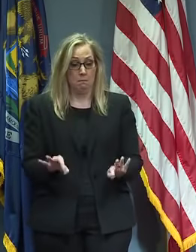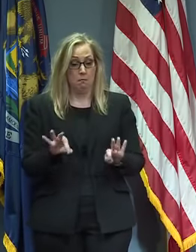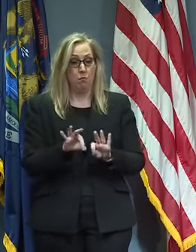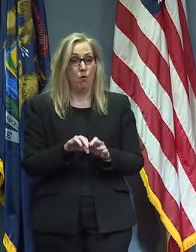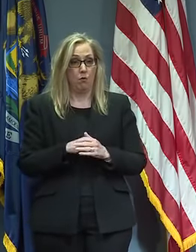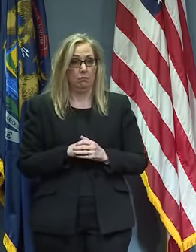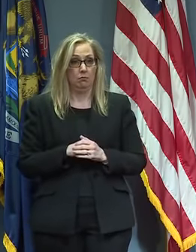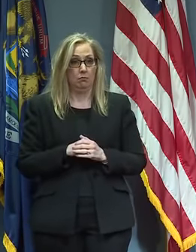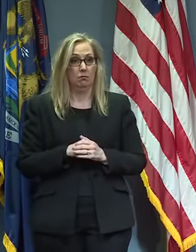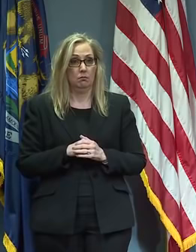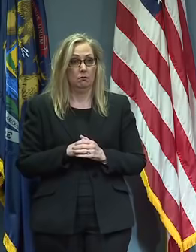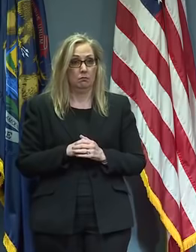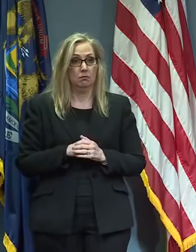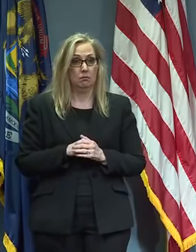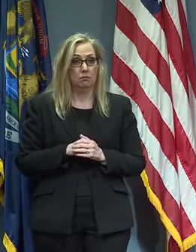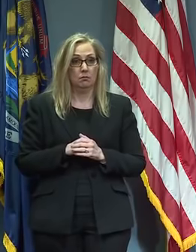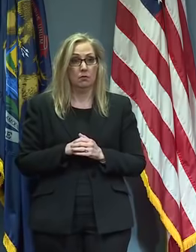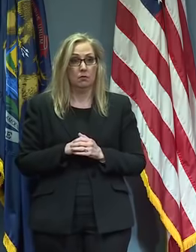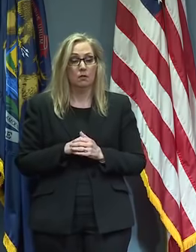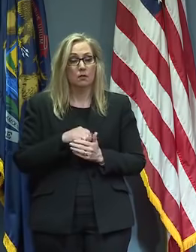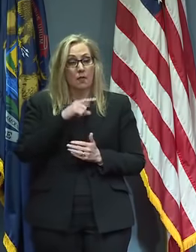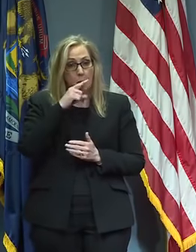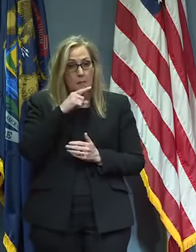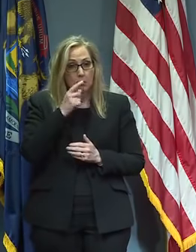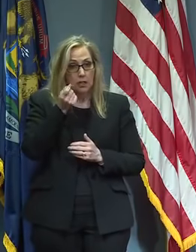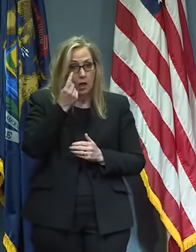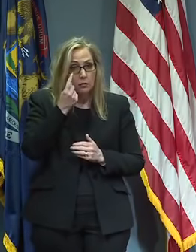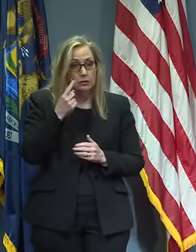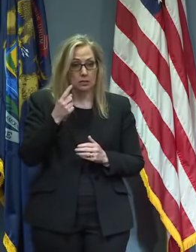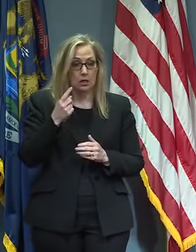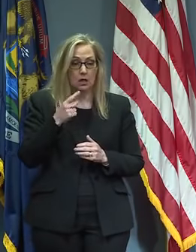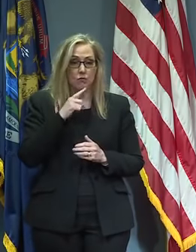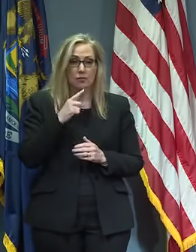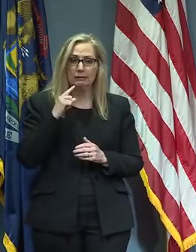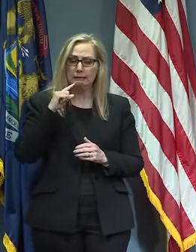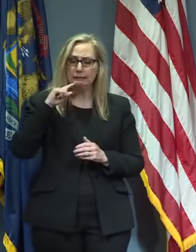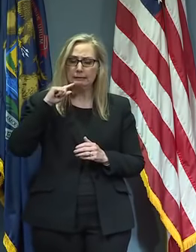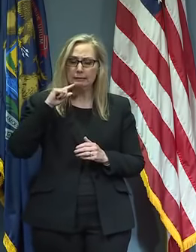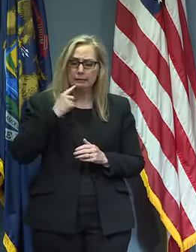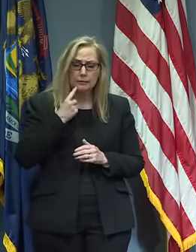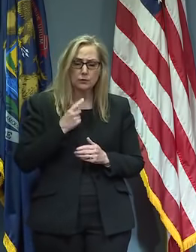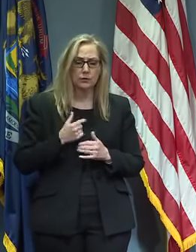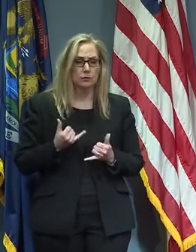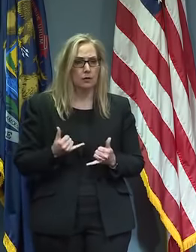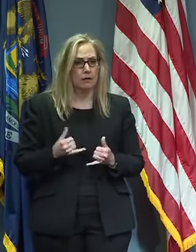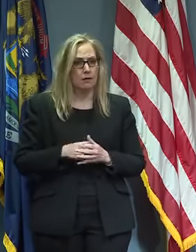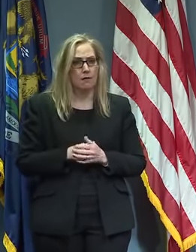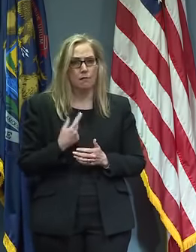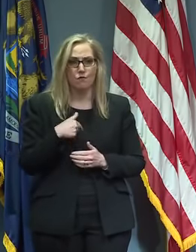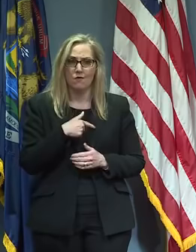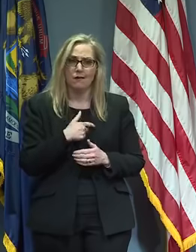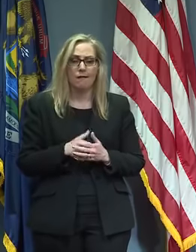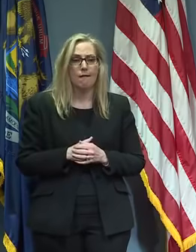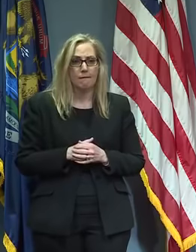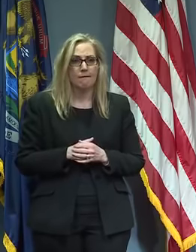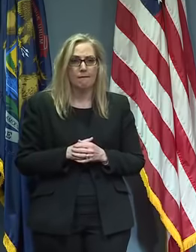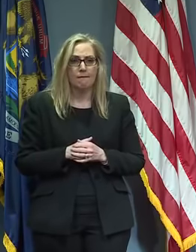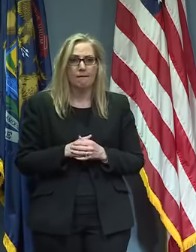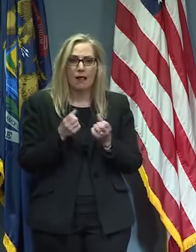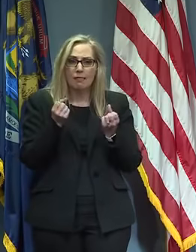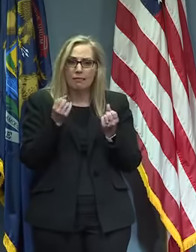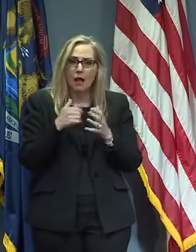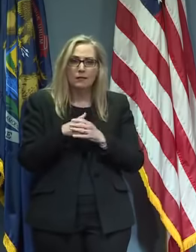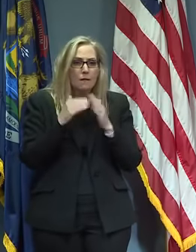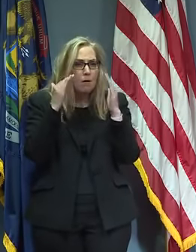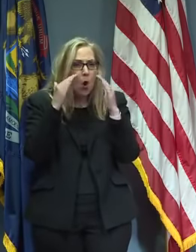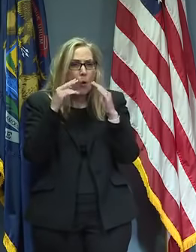the public understand the seriousness of this moment, that we have got glimmers to be hopeful, that we've